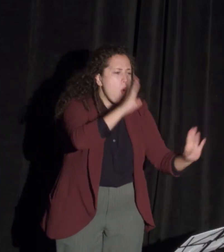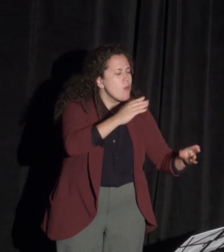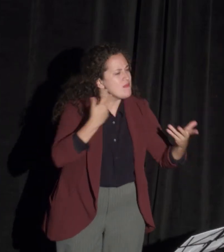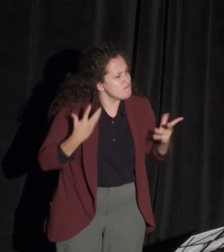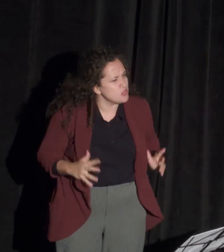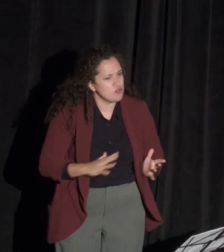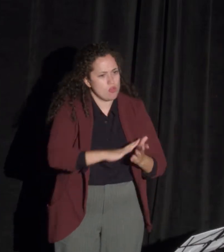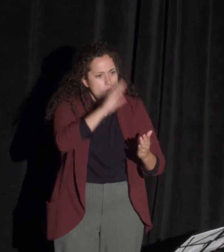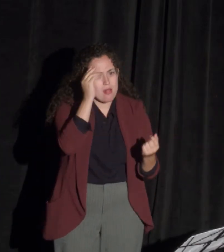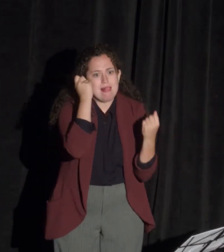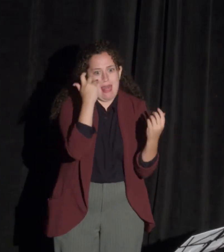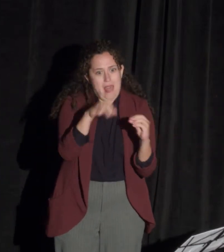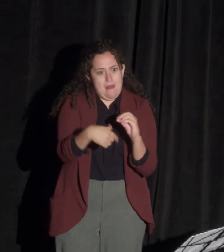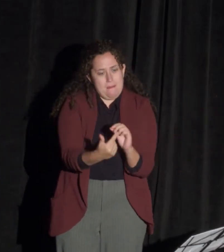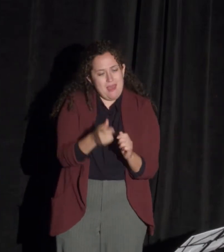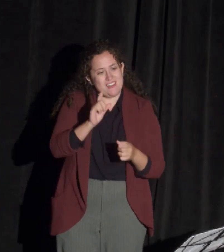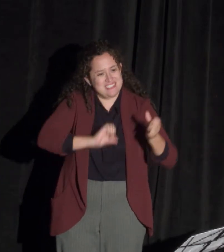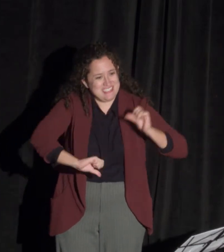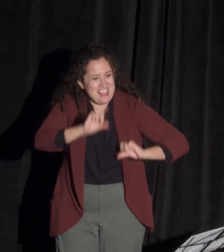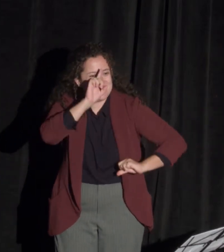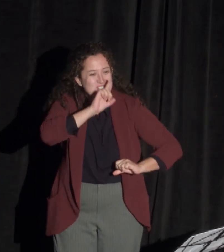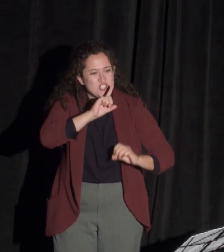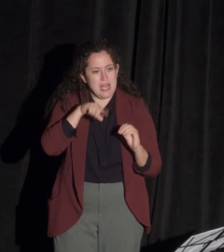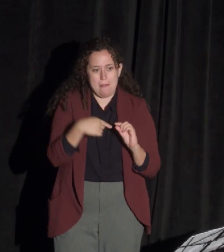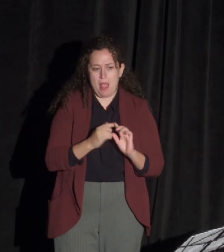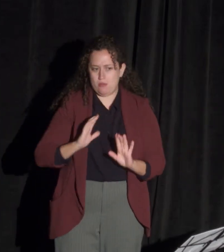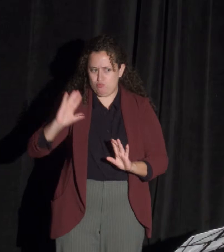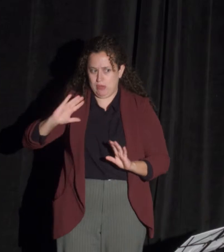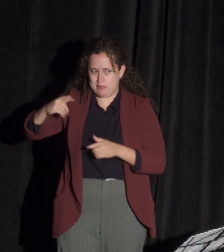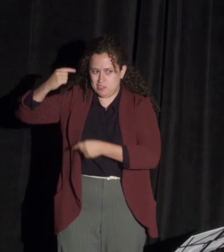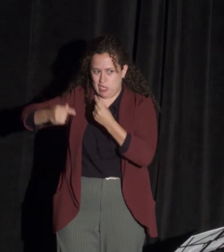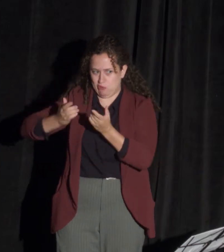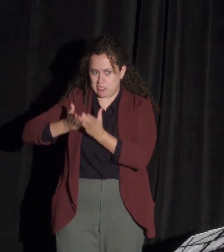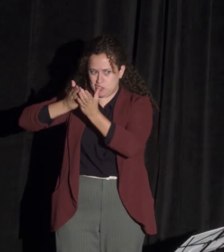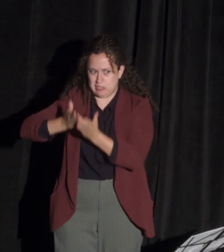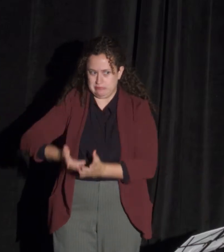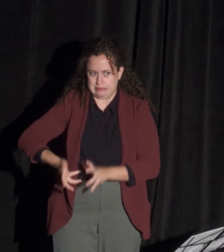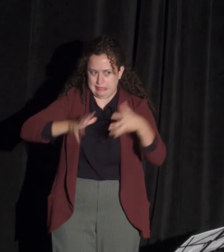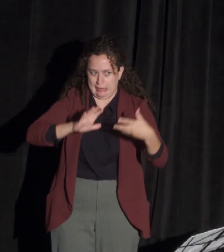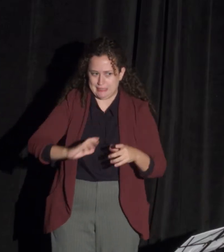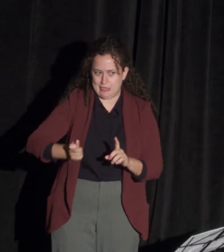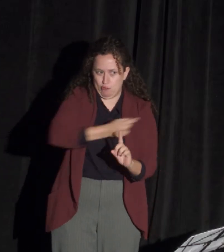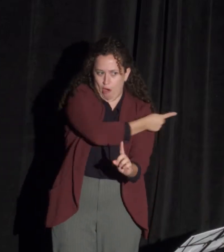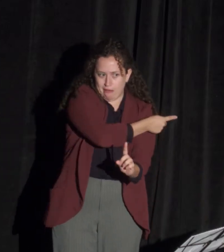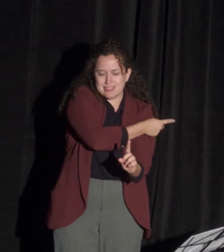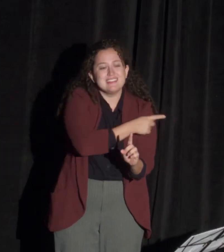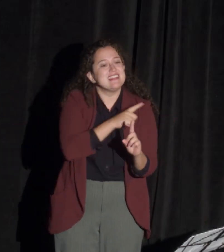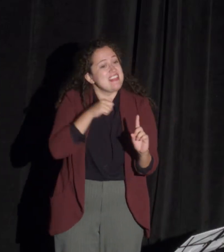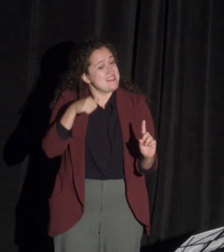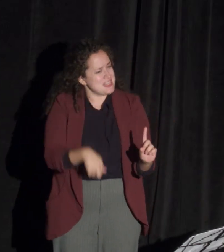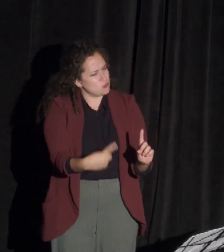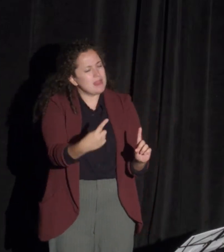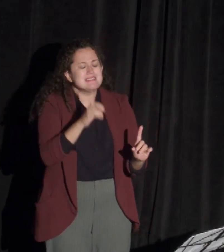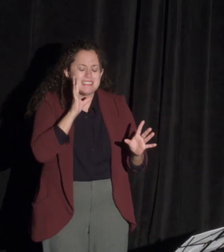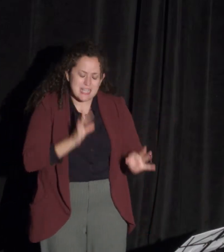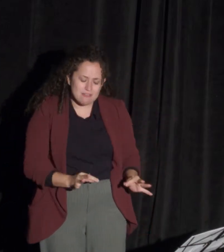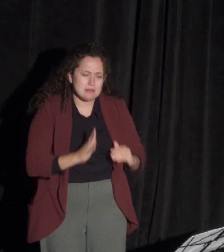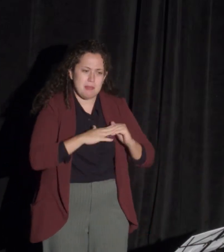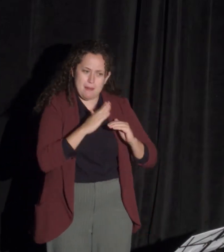about generation ships gone wrong. And this one is definitely going to have at least one hot tub for every 3